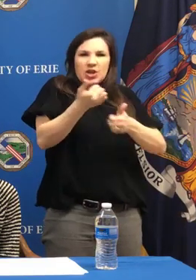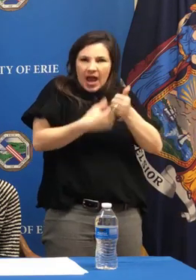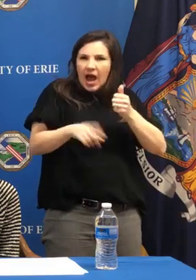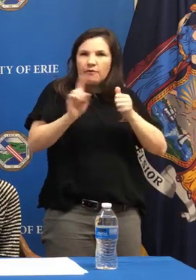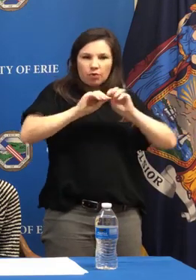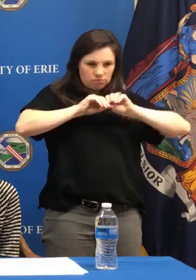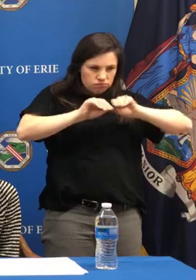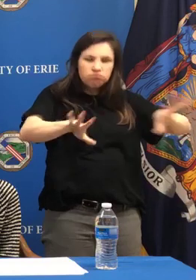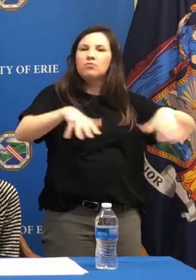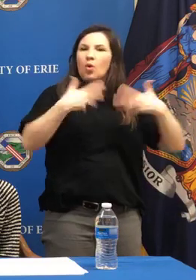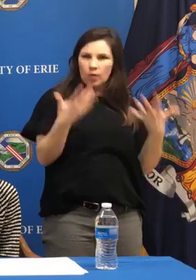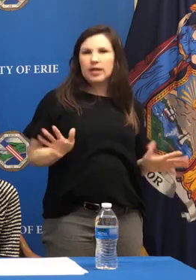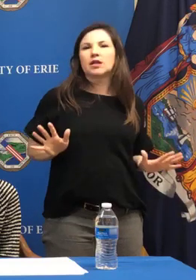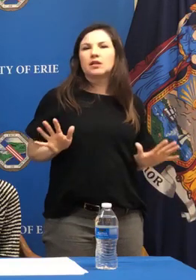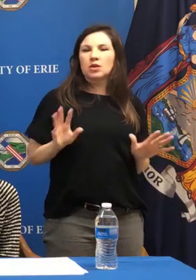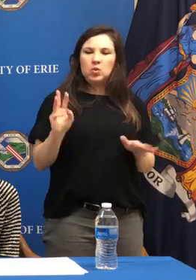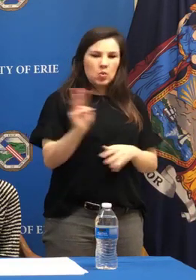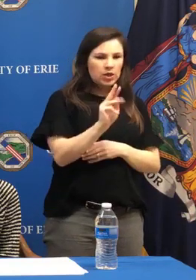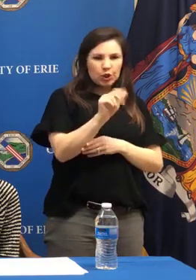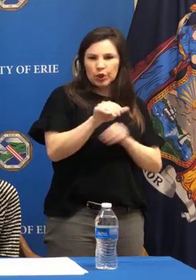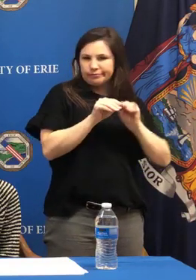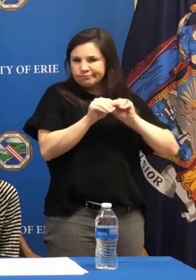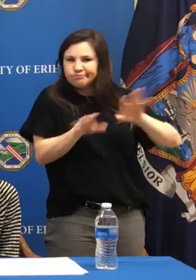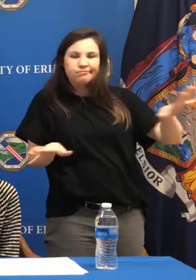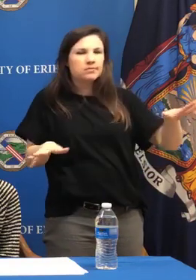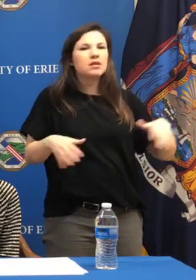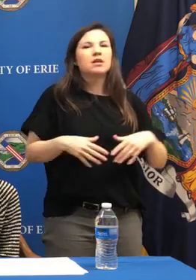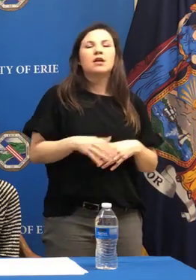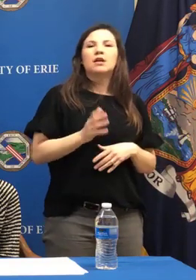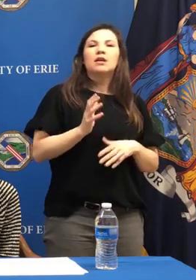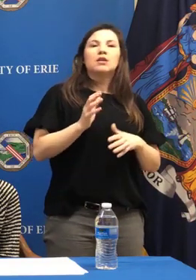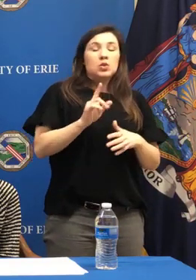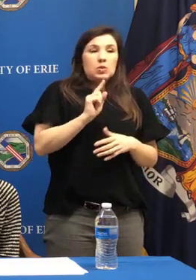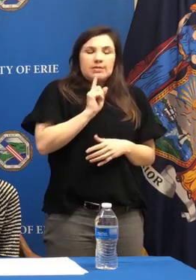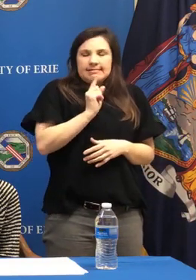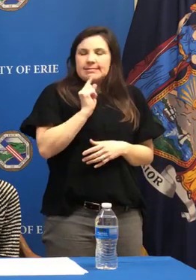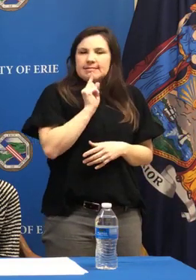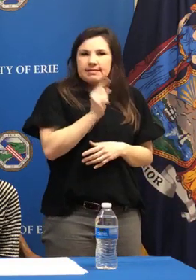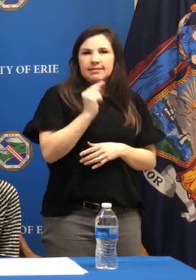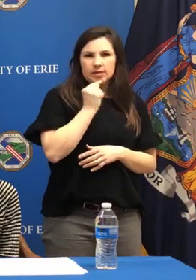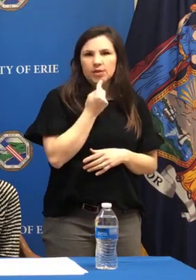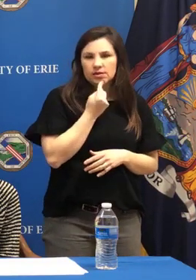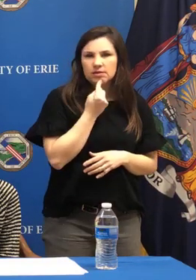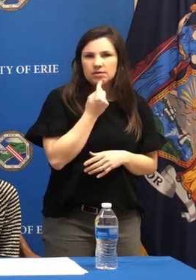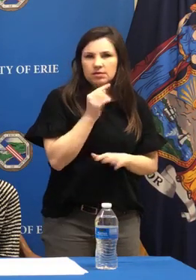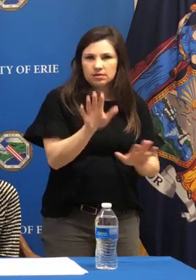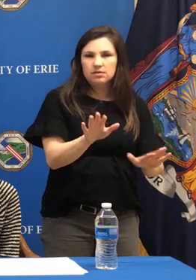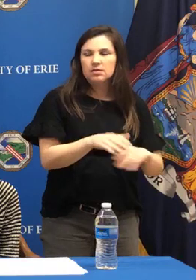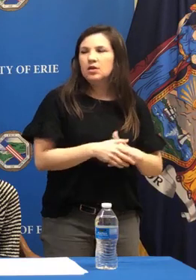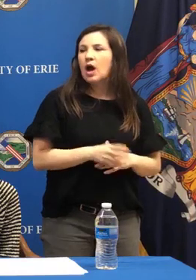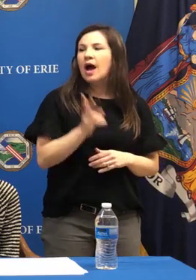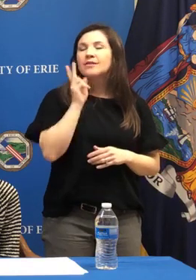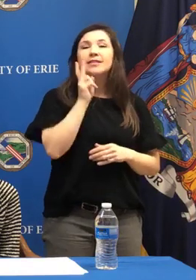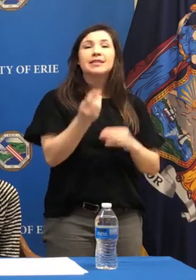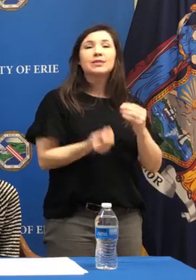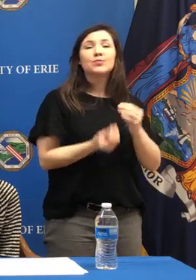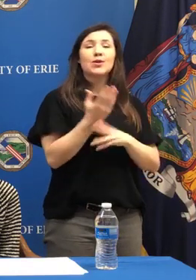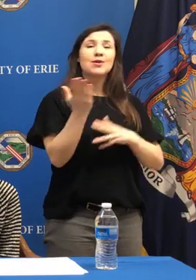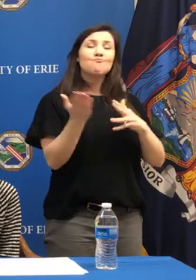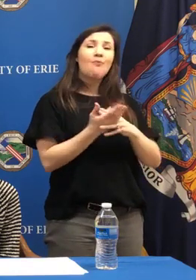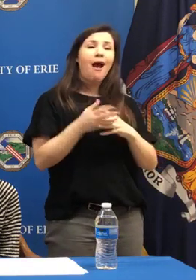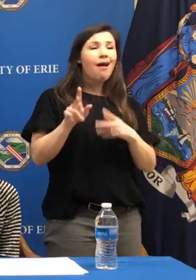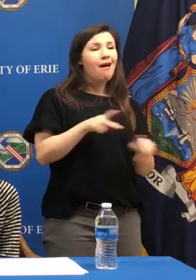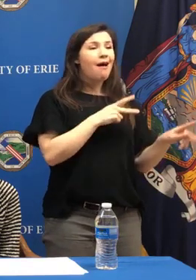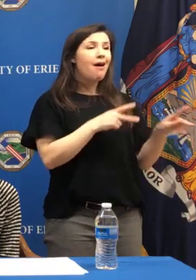York. It's everywhere across our community, and you should be taking this seriously. We've seen stories about spring breakers partying